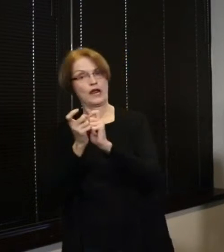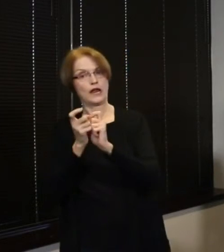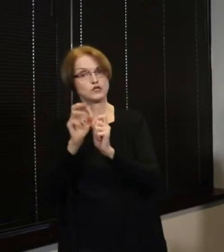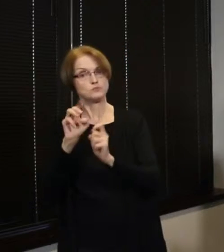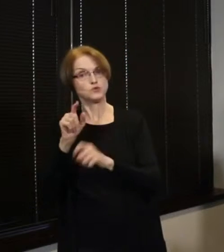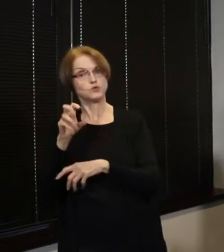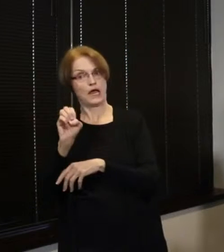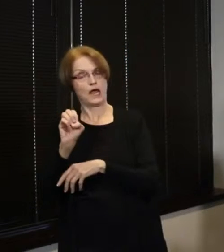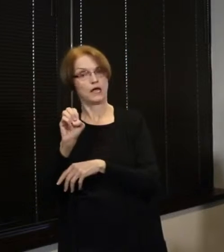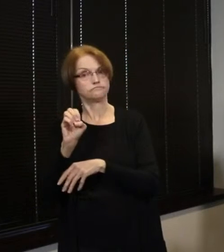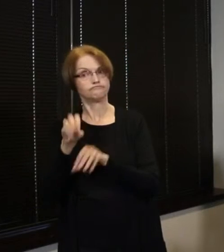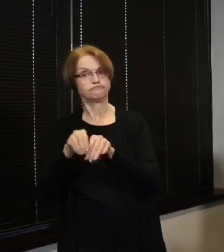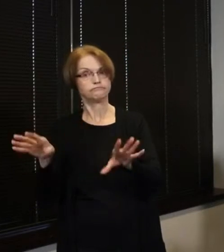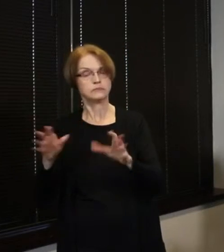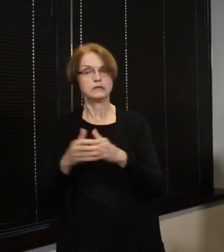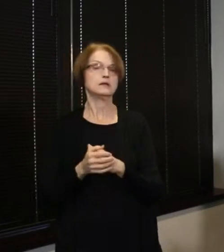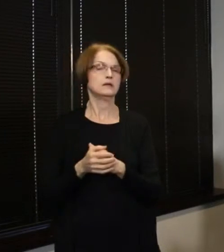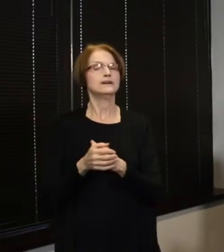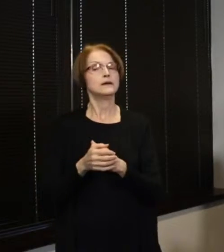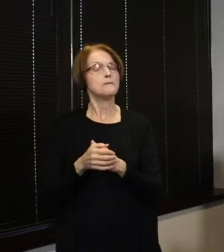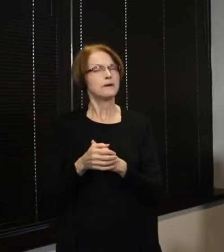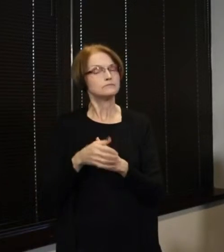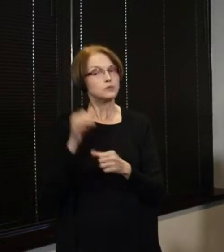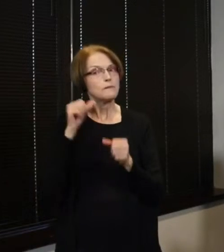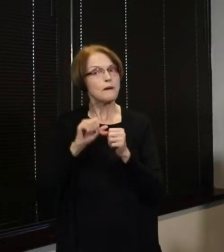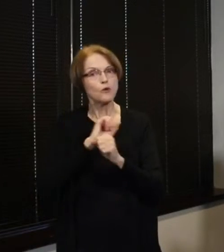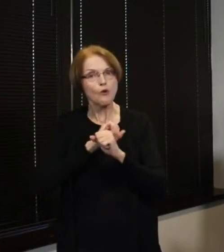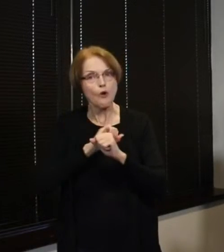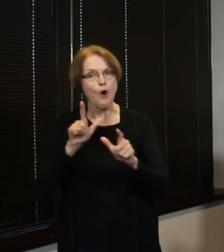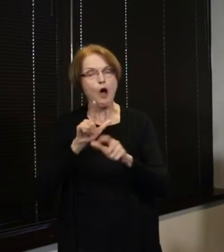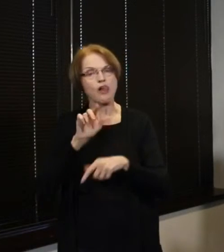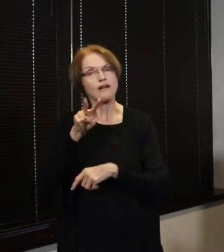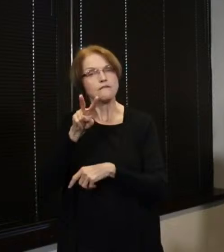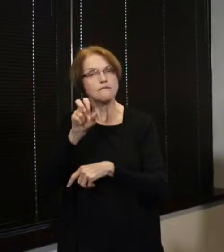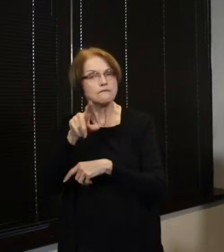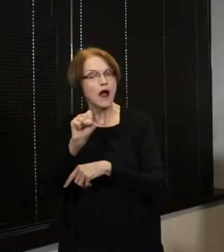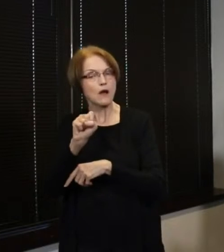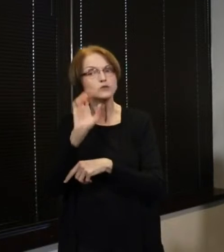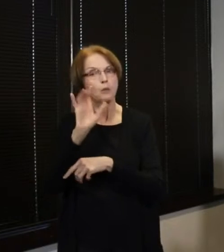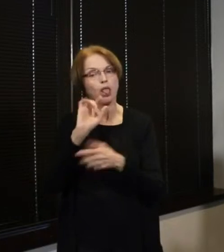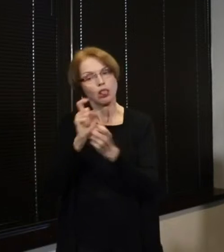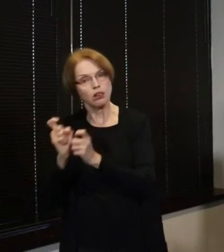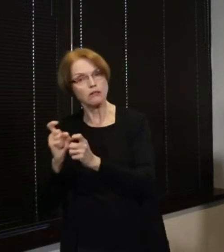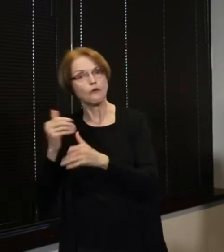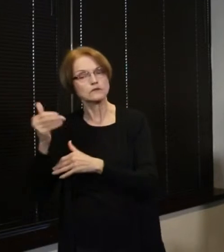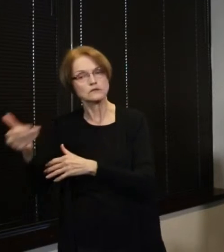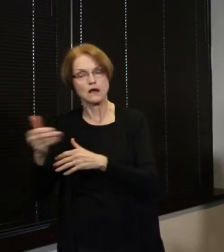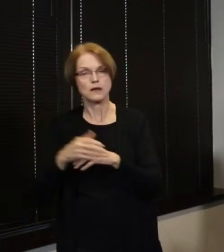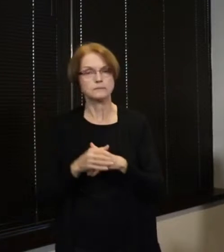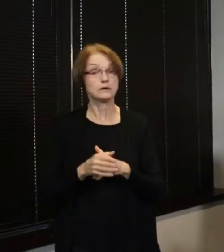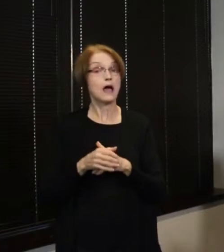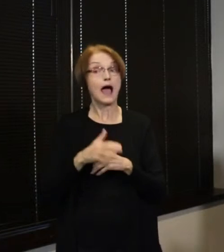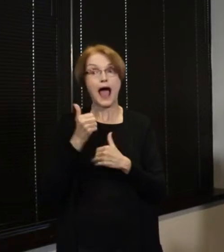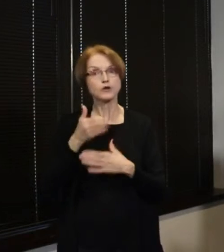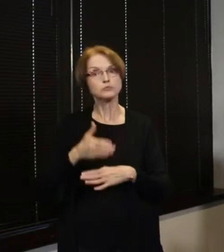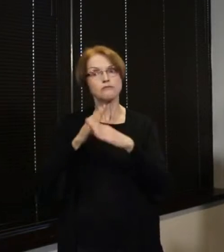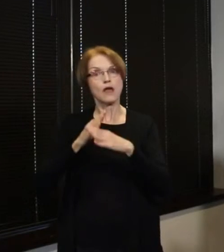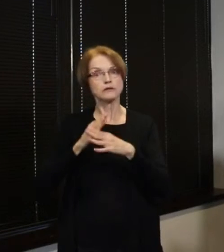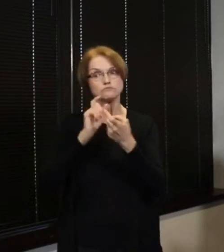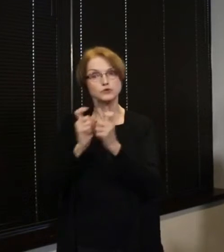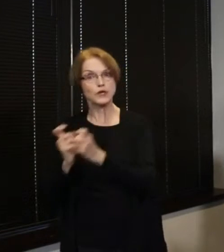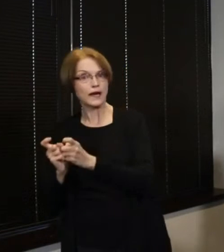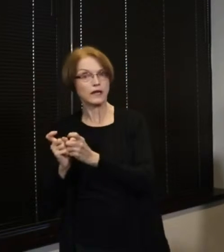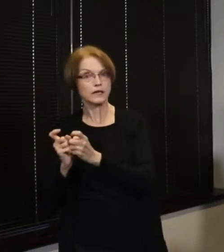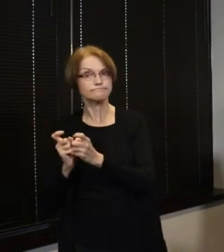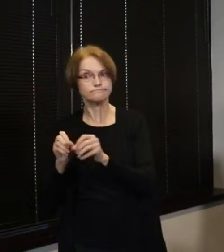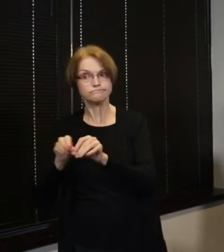all of us are interested in learning more about this strain, the best thing that we can do to keep the virus from mutating is to keep it from spreading. That's